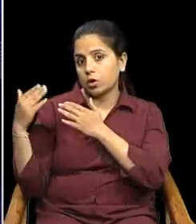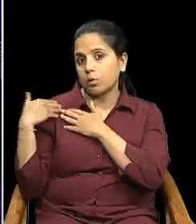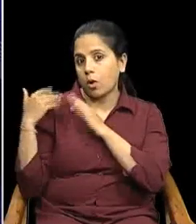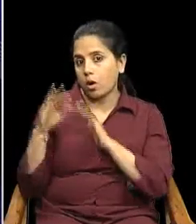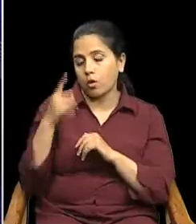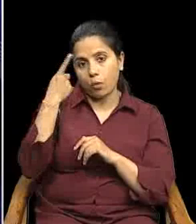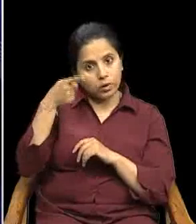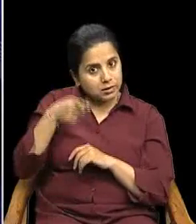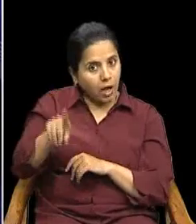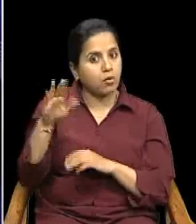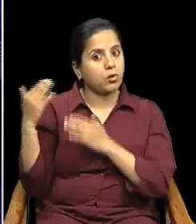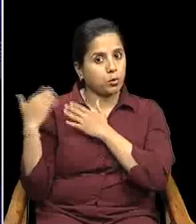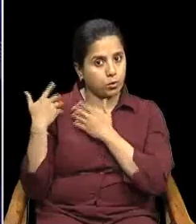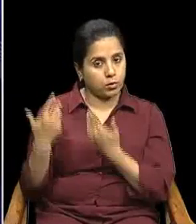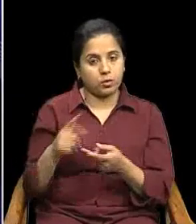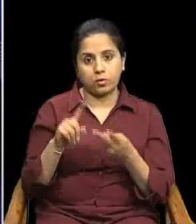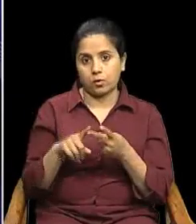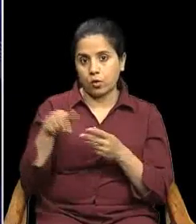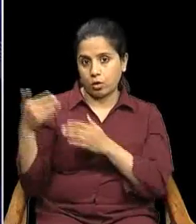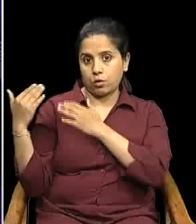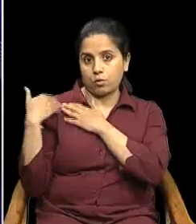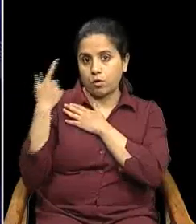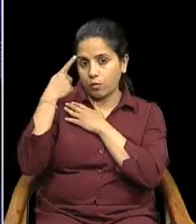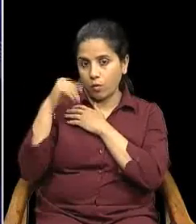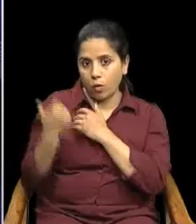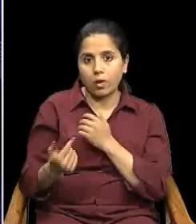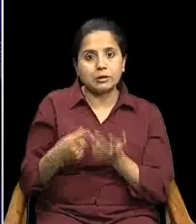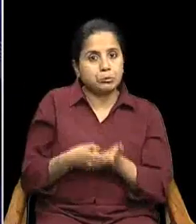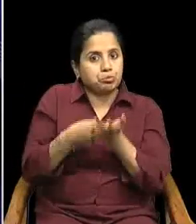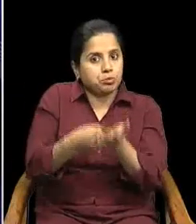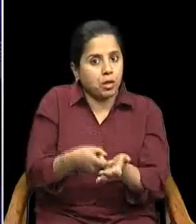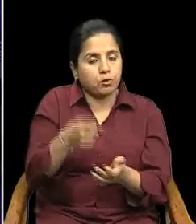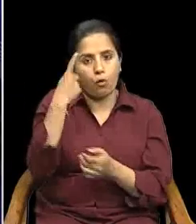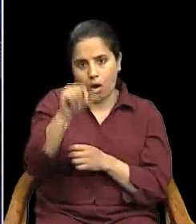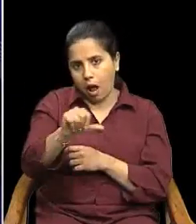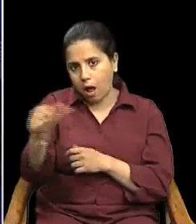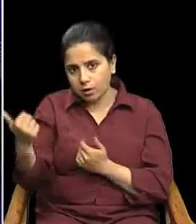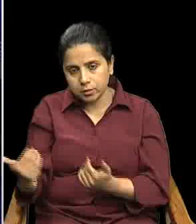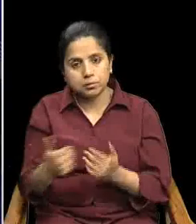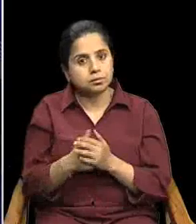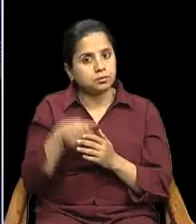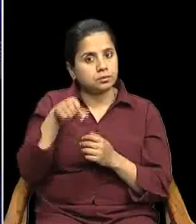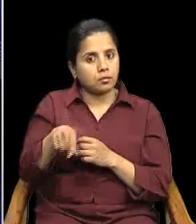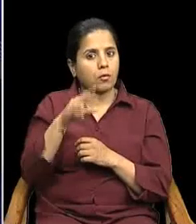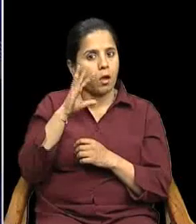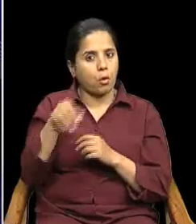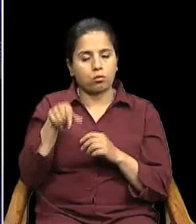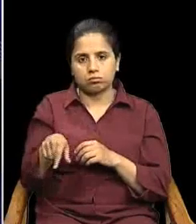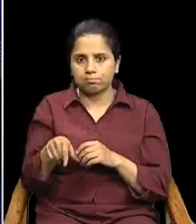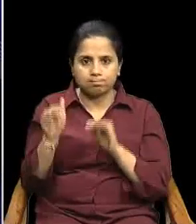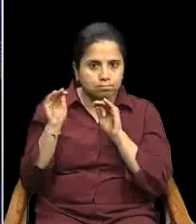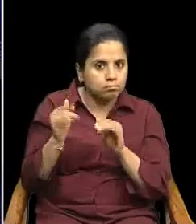Responsibility for themselves, responsive to and respectful to others are special contributions